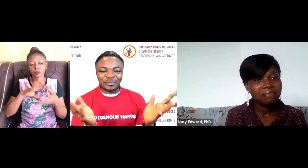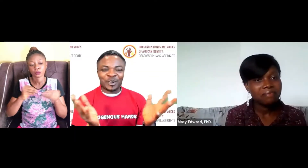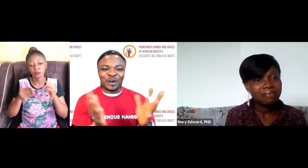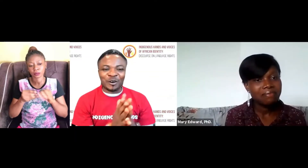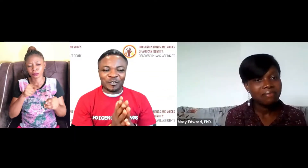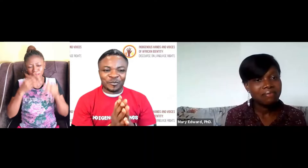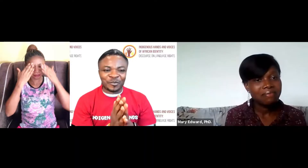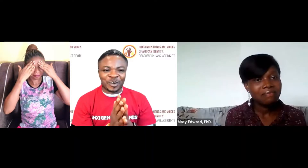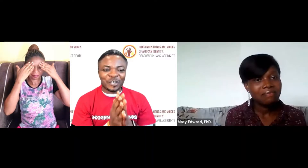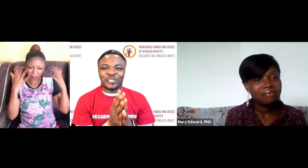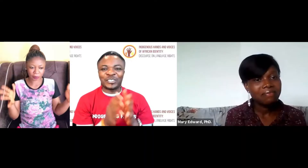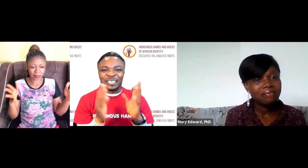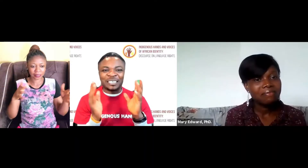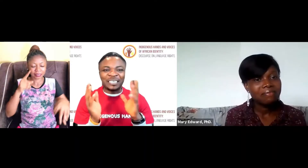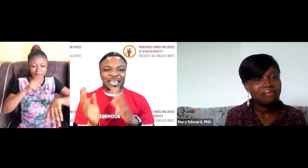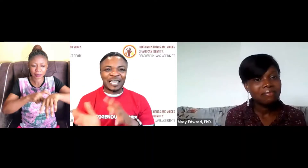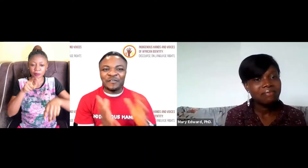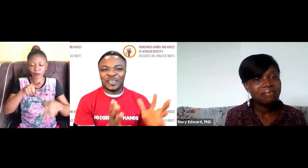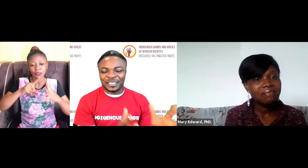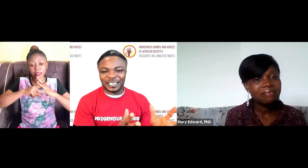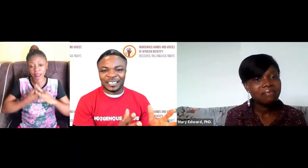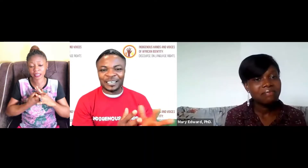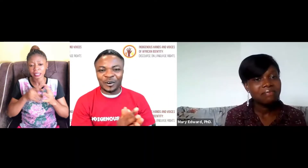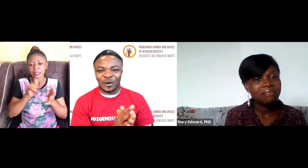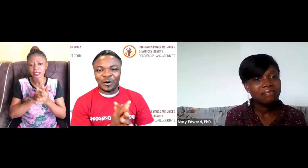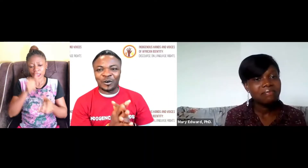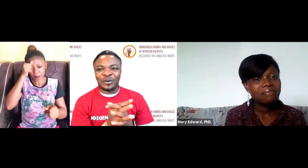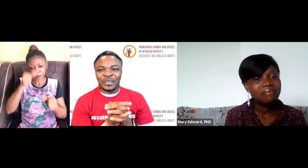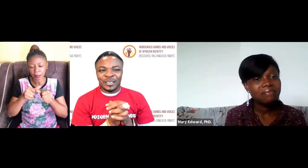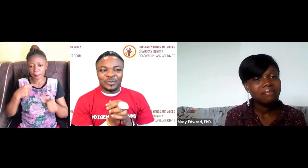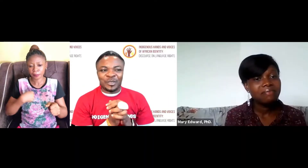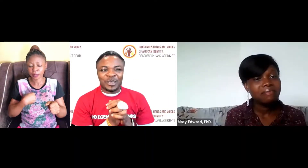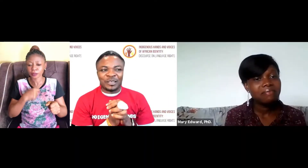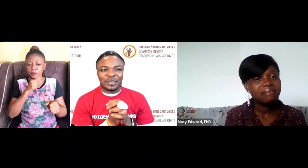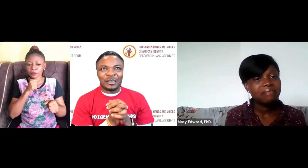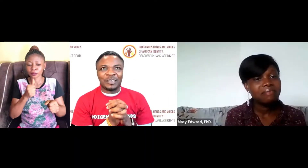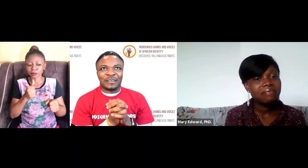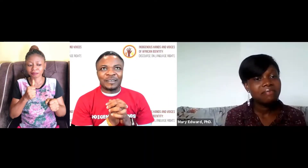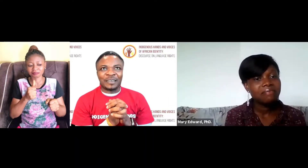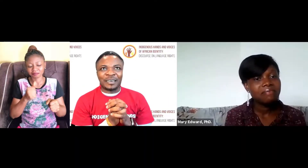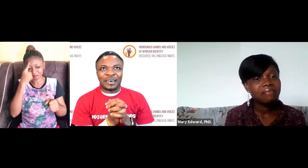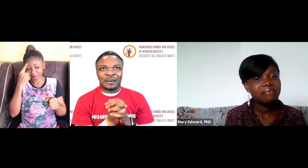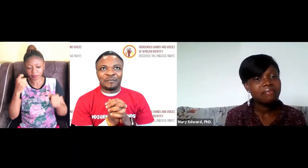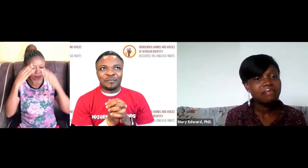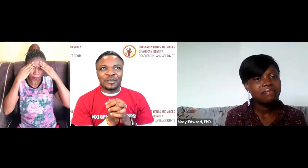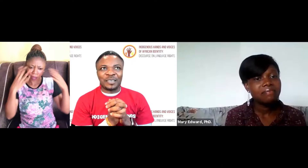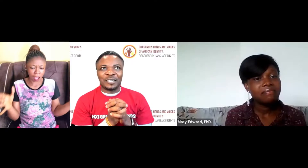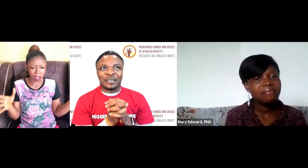that reminds me of not just the naivety or